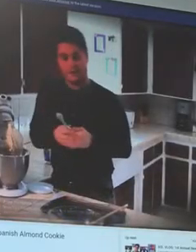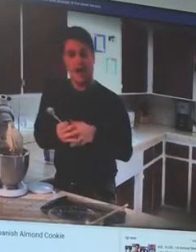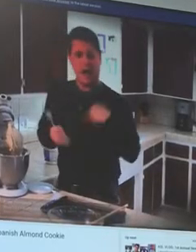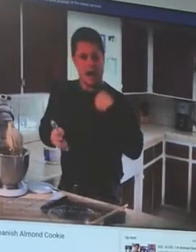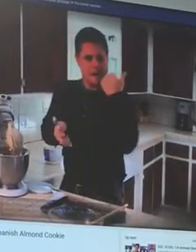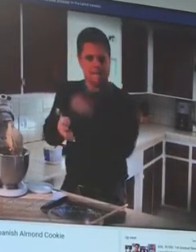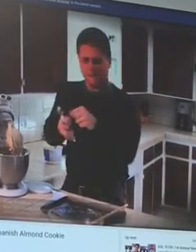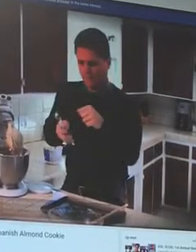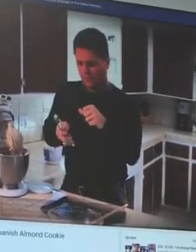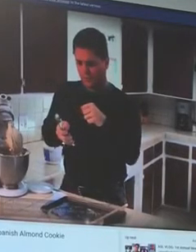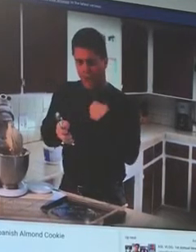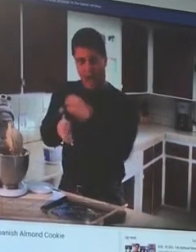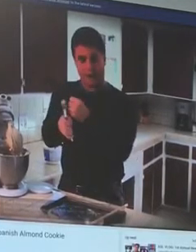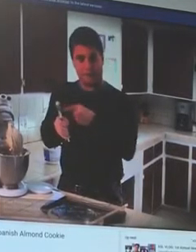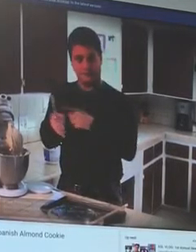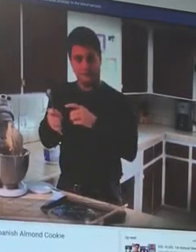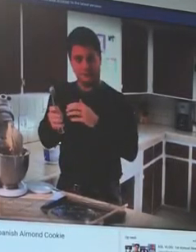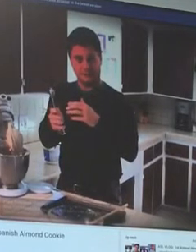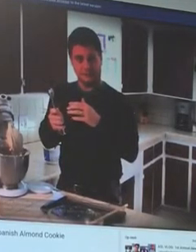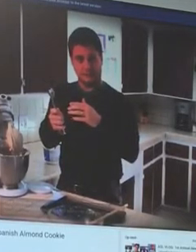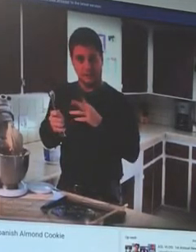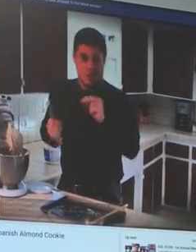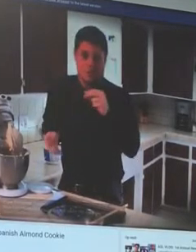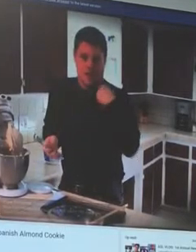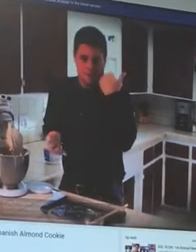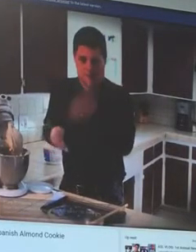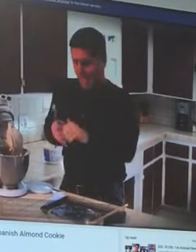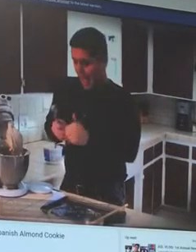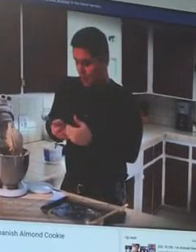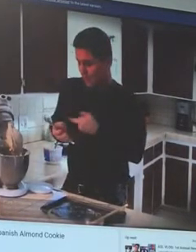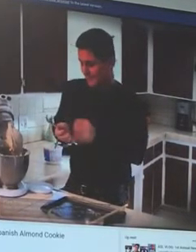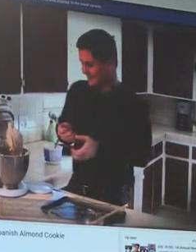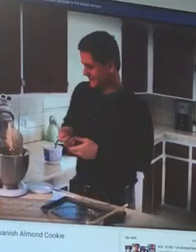get one of these handy ice cream scoops. Now, I got mine,